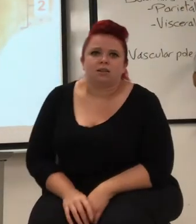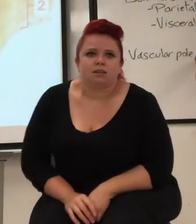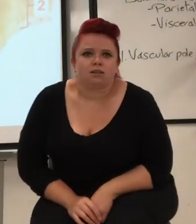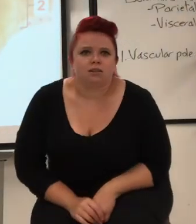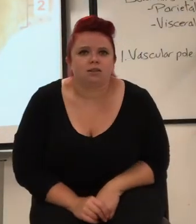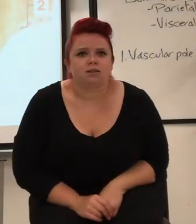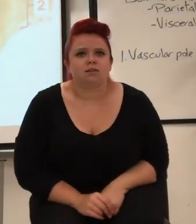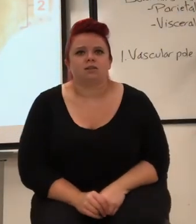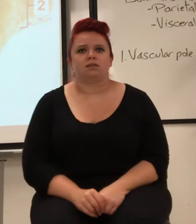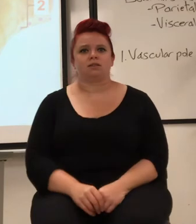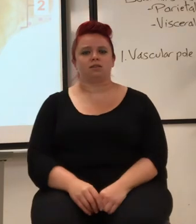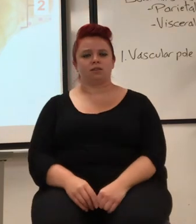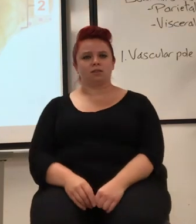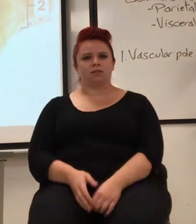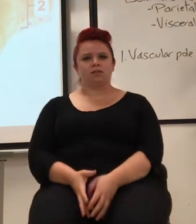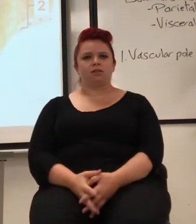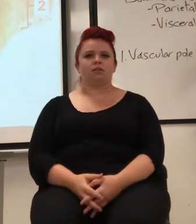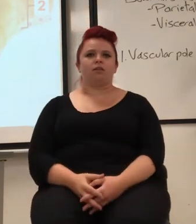Vascular pole,